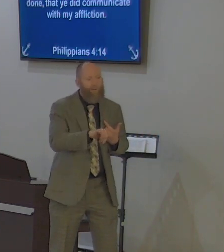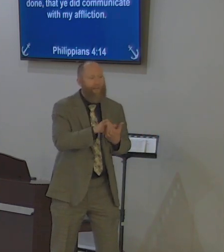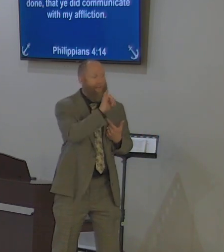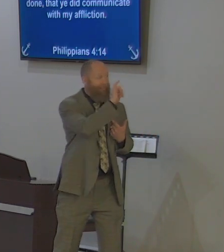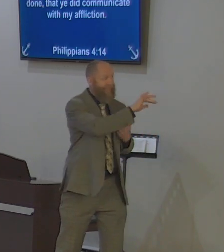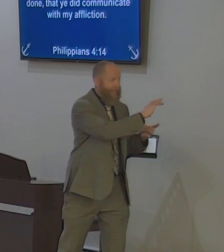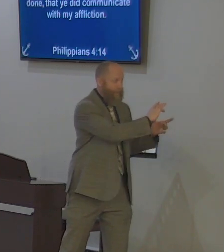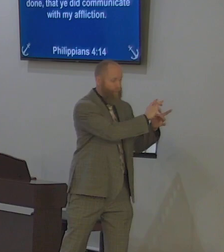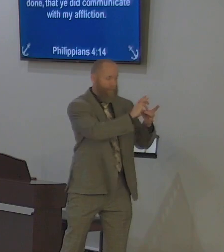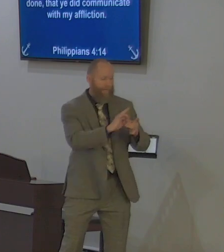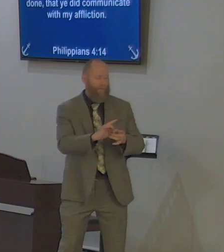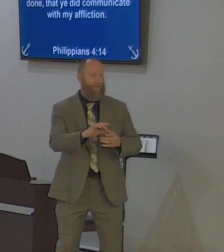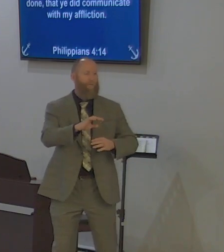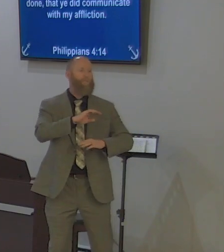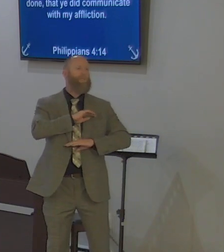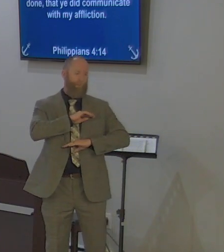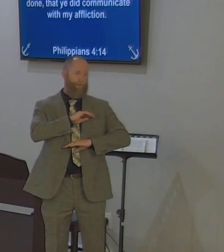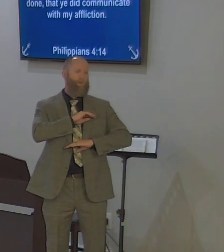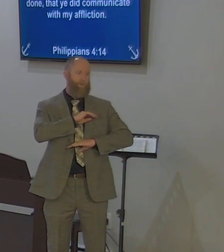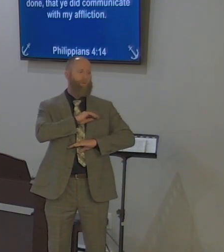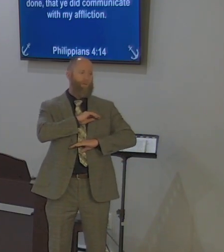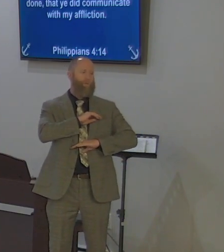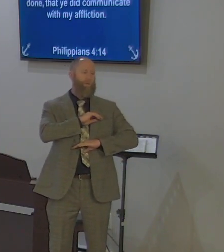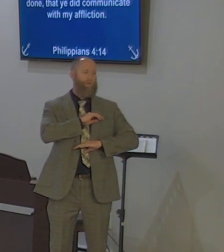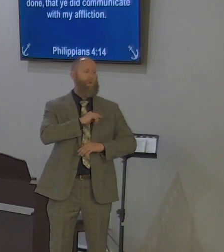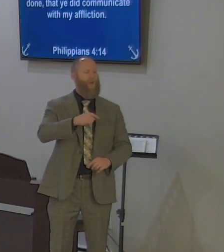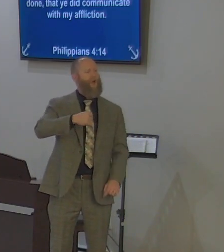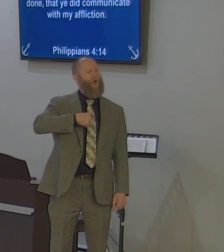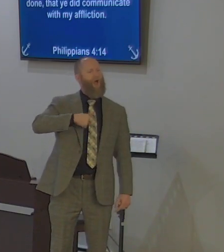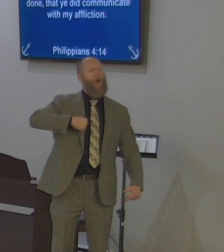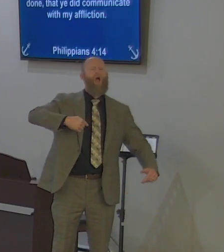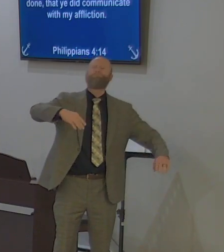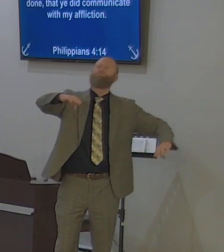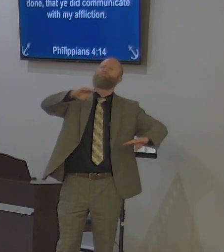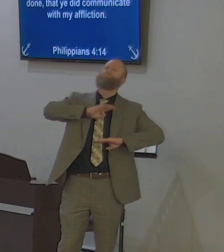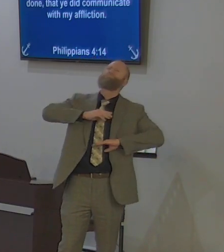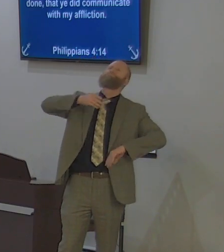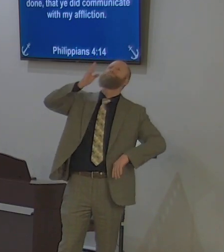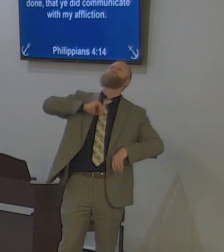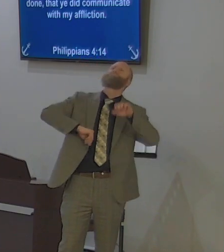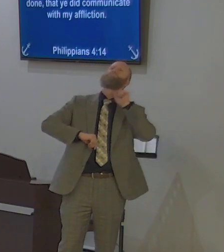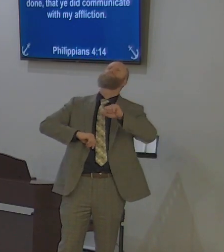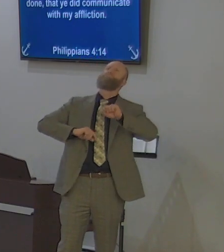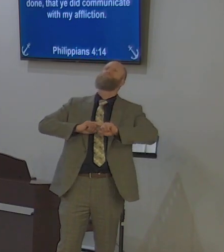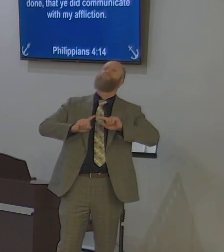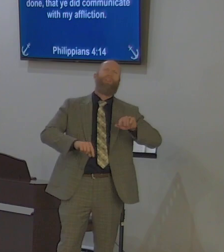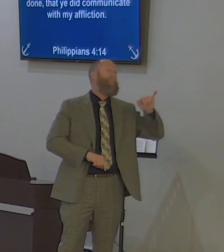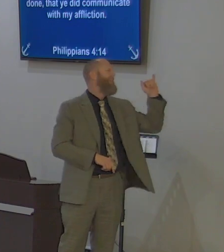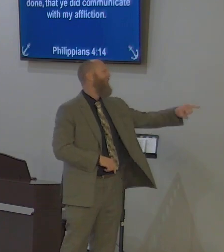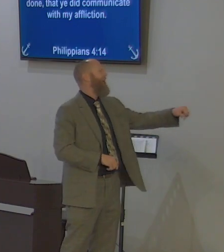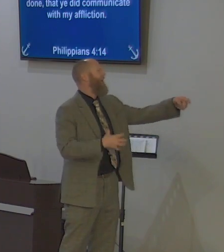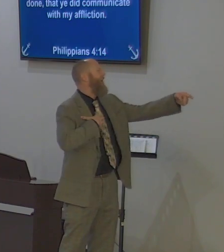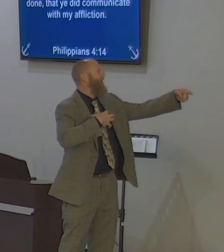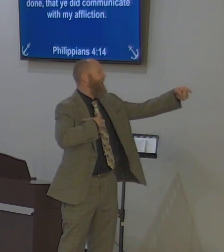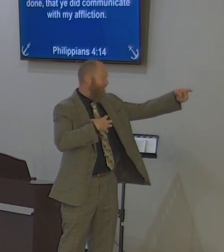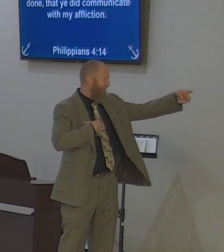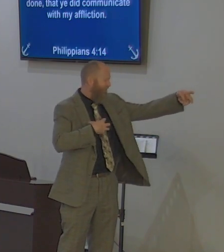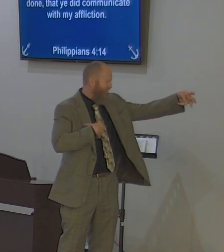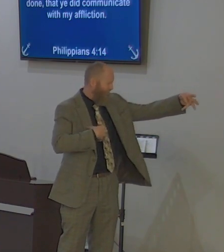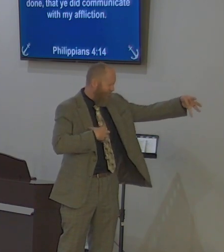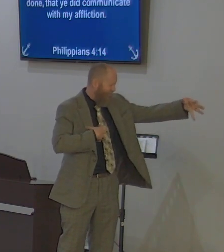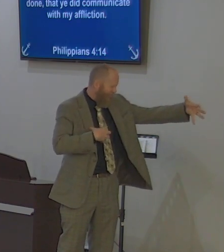contentment. That to say that you're contented with God, but to be dissatisfied with everything connected to God in your life is a lie. You're a